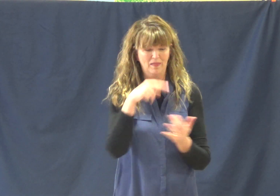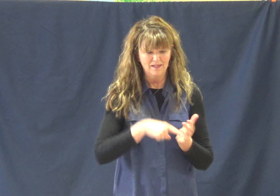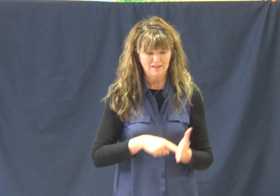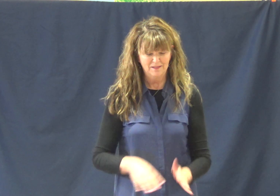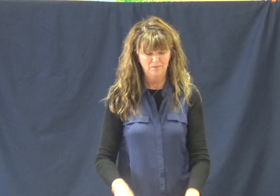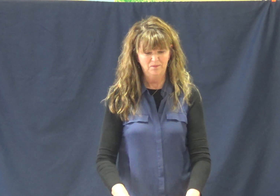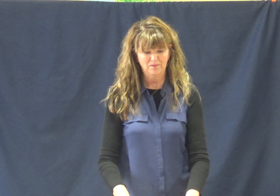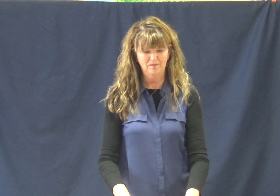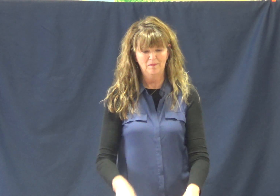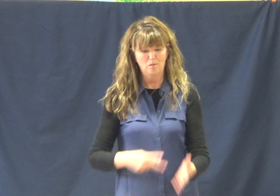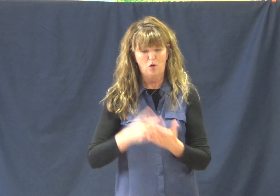I will get through this.